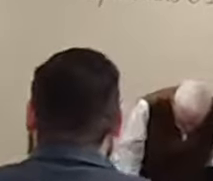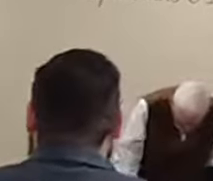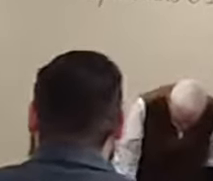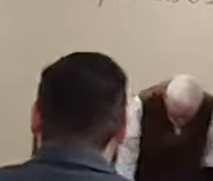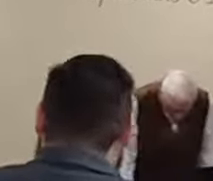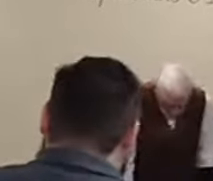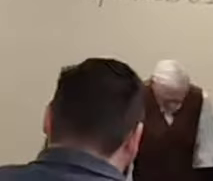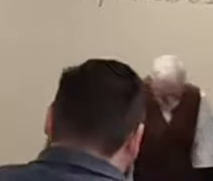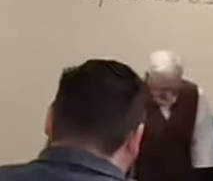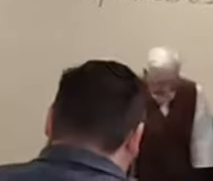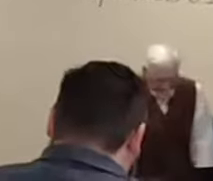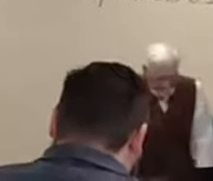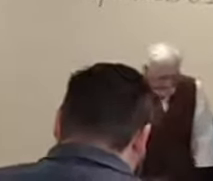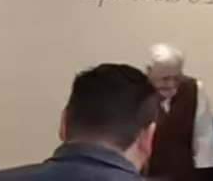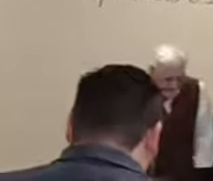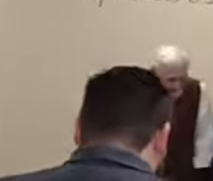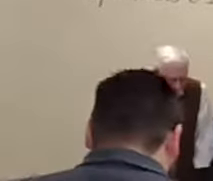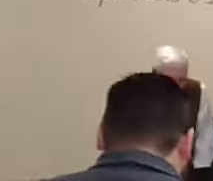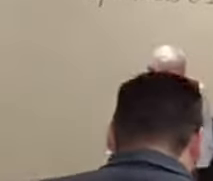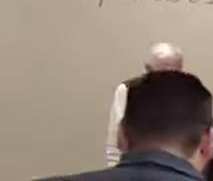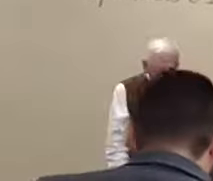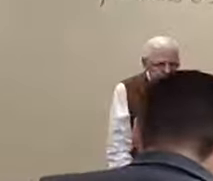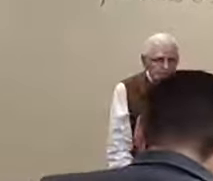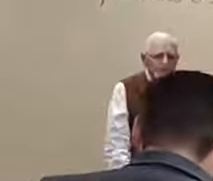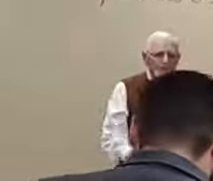Brother Curtis, would you dismiss us in a word of prayer?